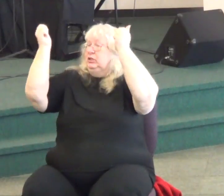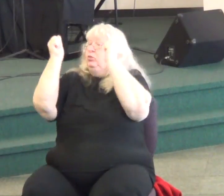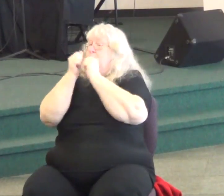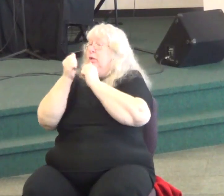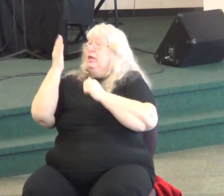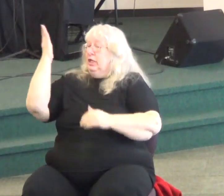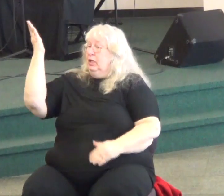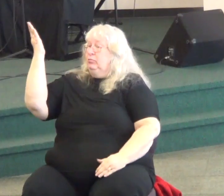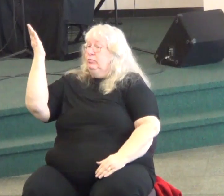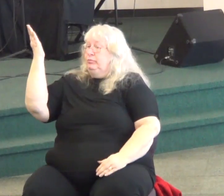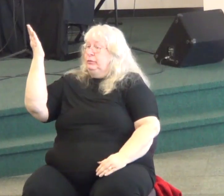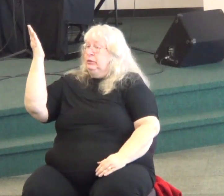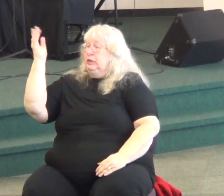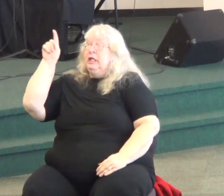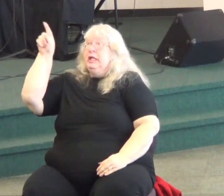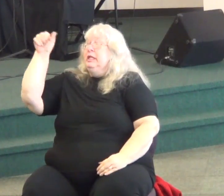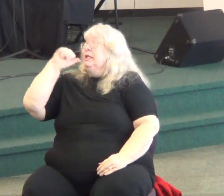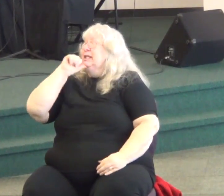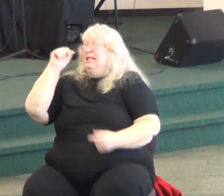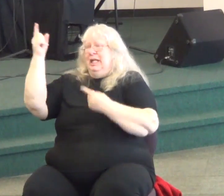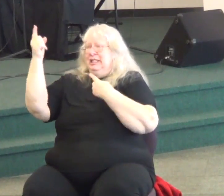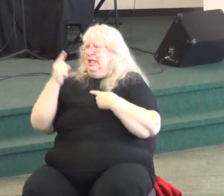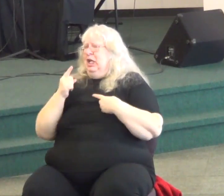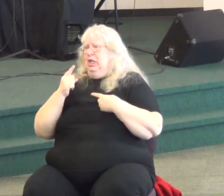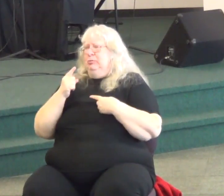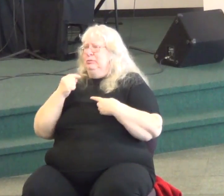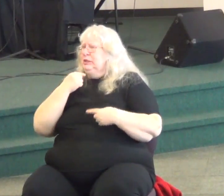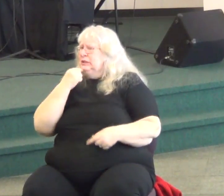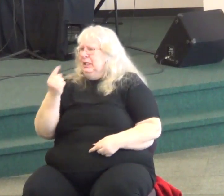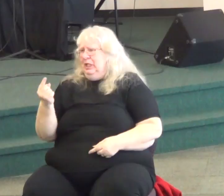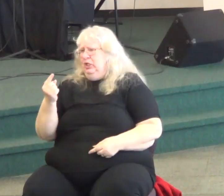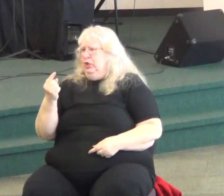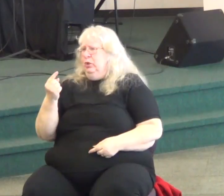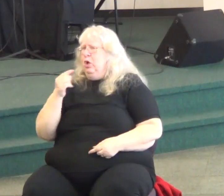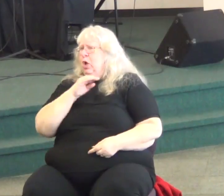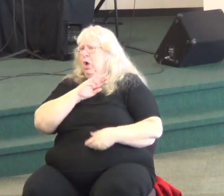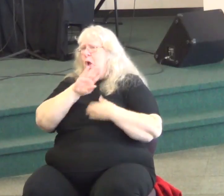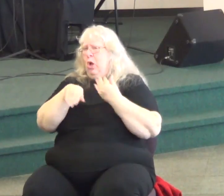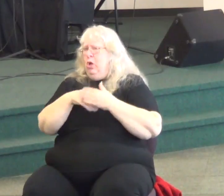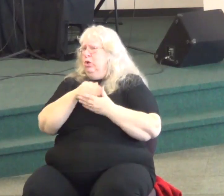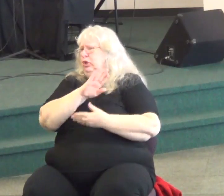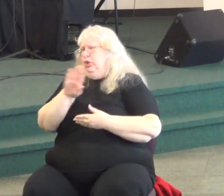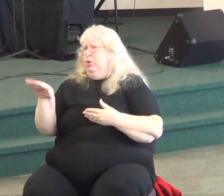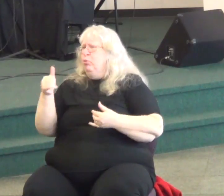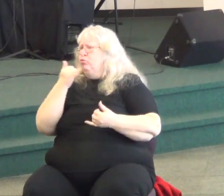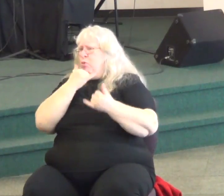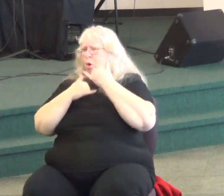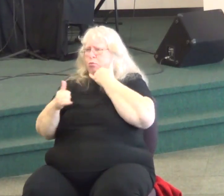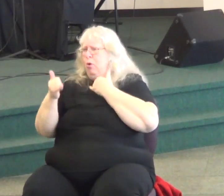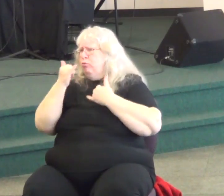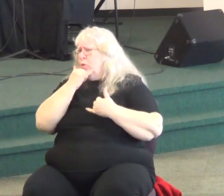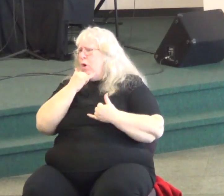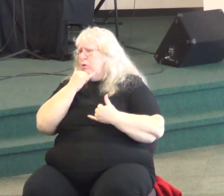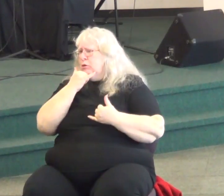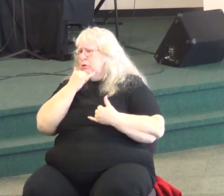He didn't come to tell you how bad you are. There's not a person in this room that doesn't know how bad you